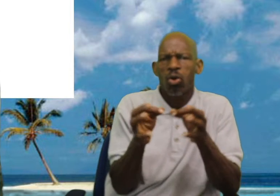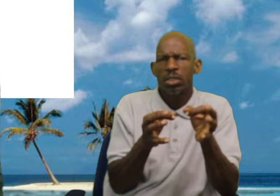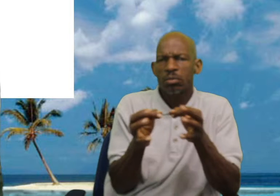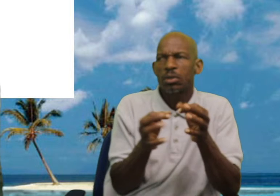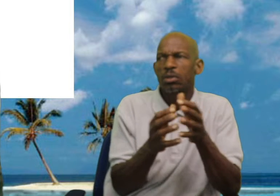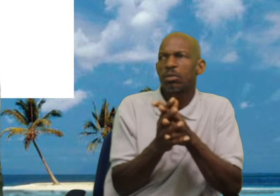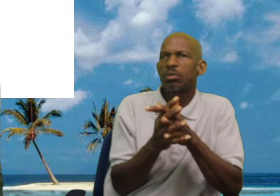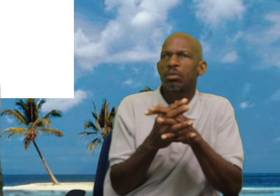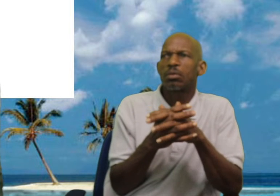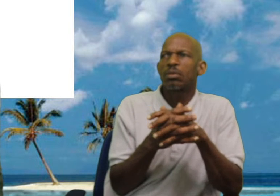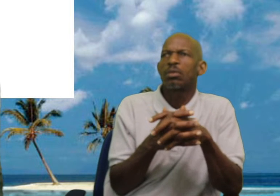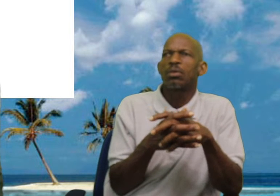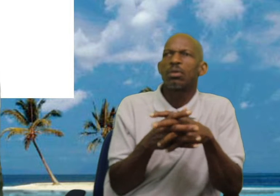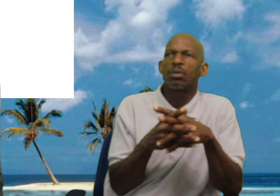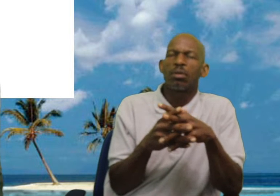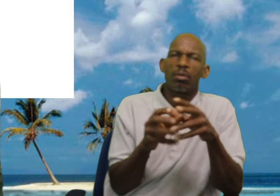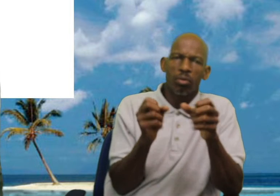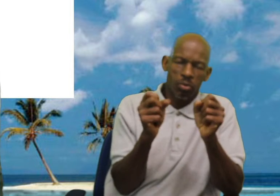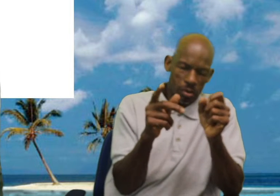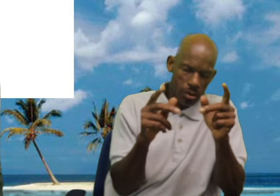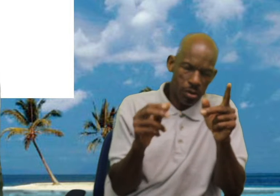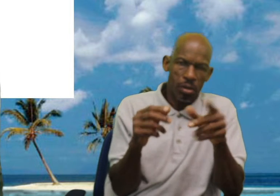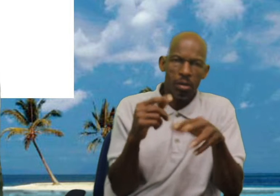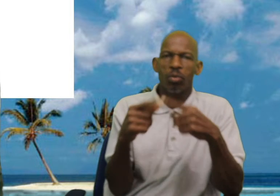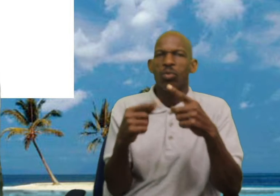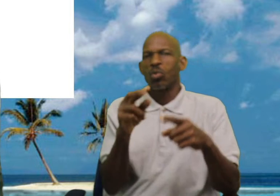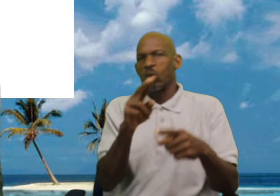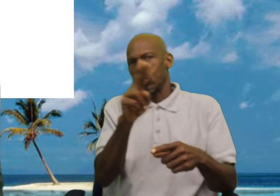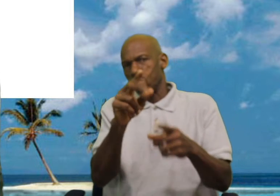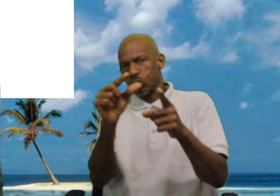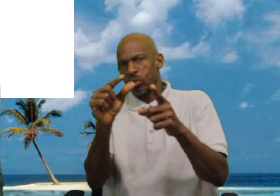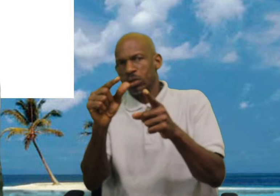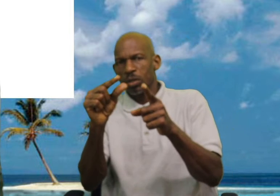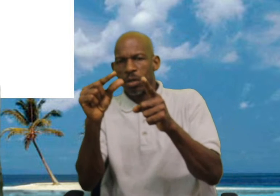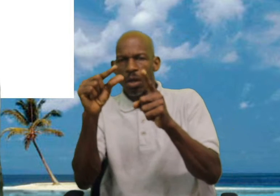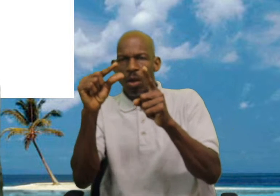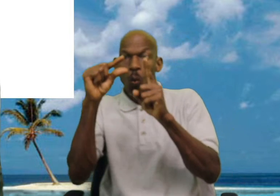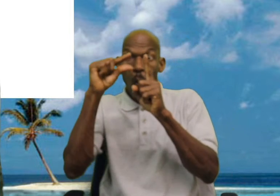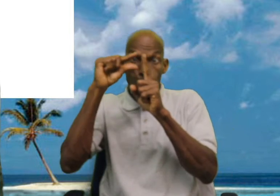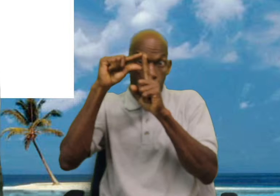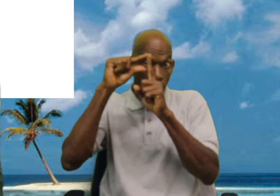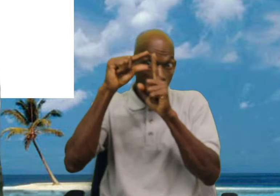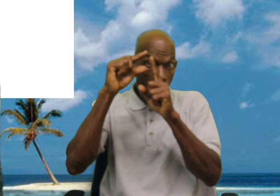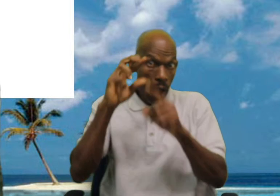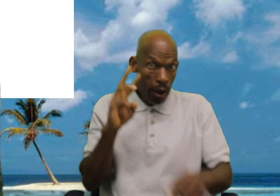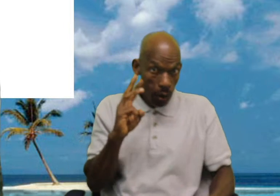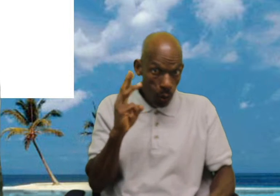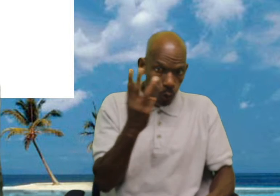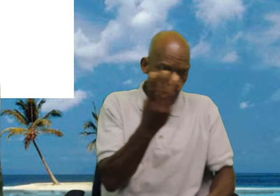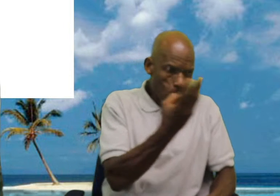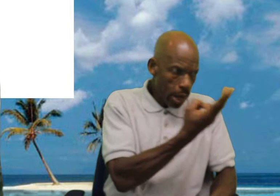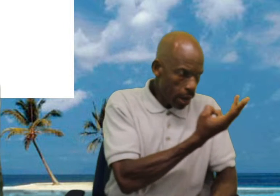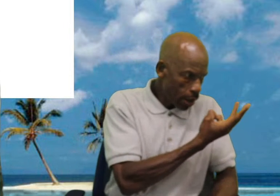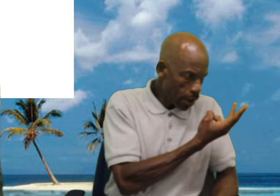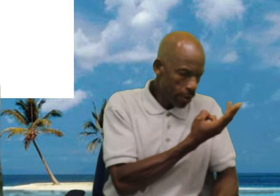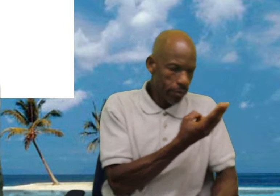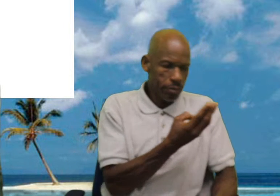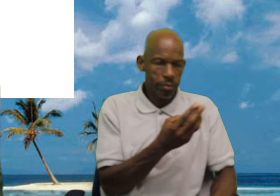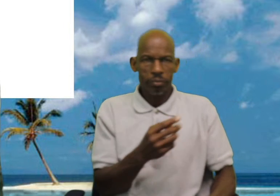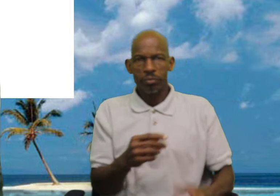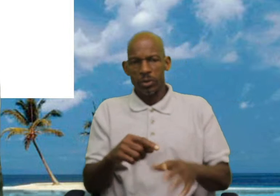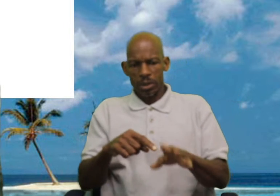All right, so for we, whenever I say we, and in sign language, when you the motion with your hands, you are starting